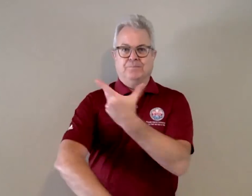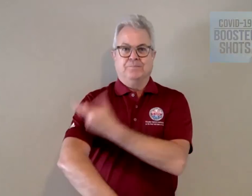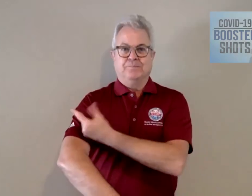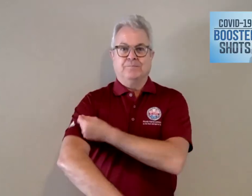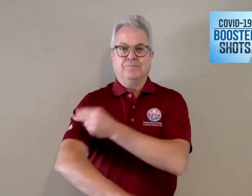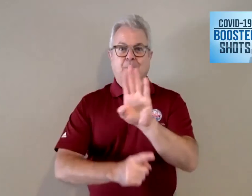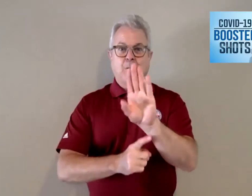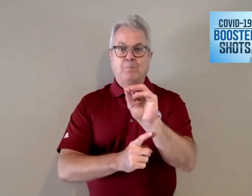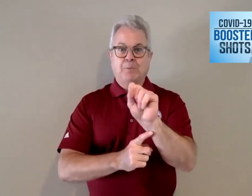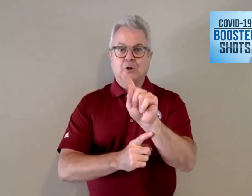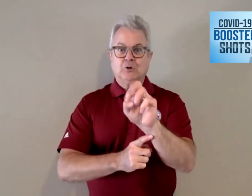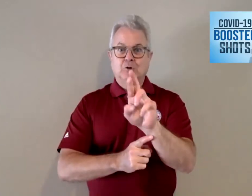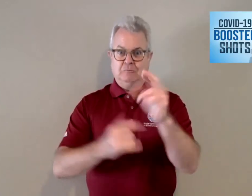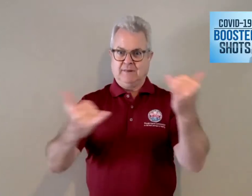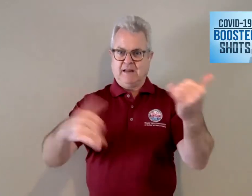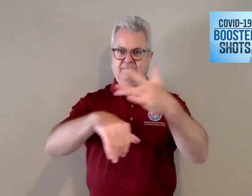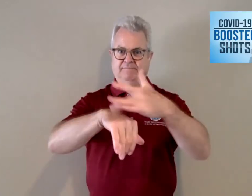Hello.